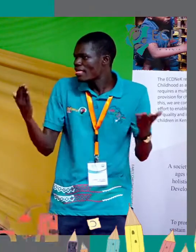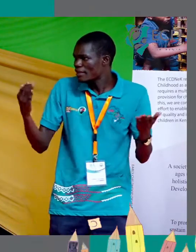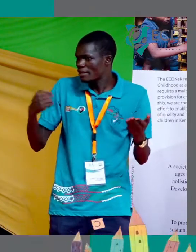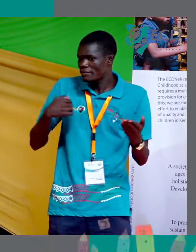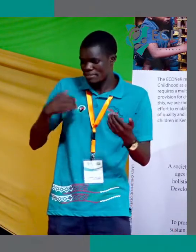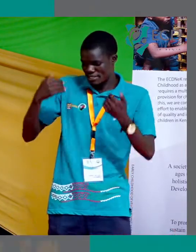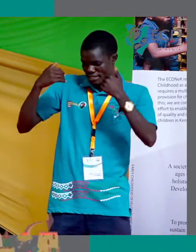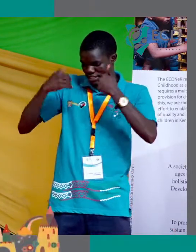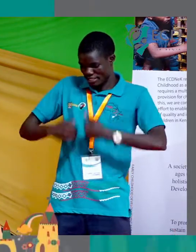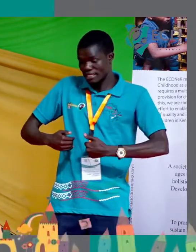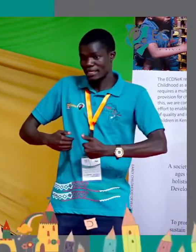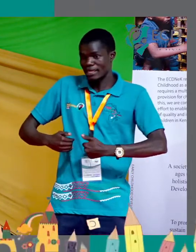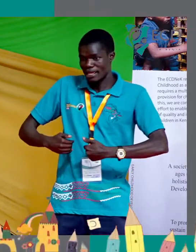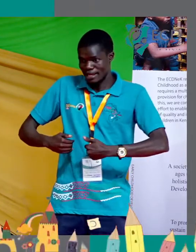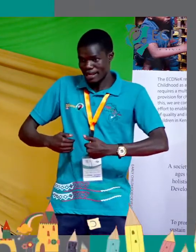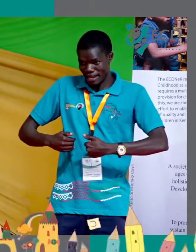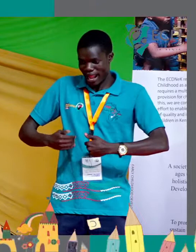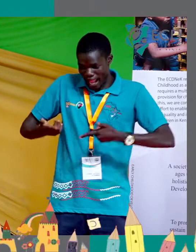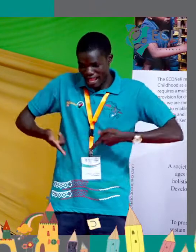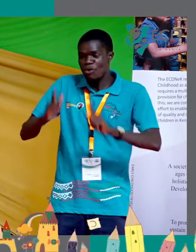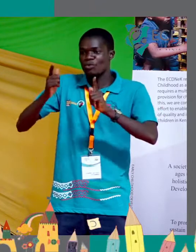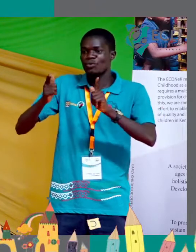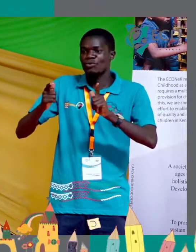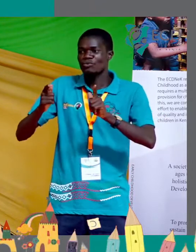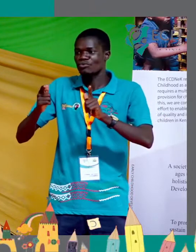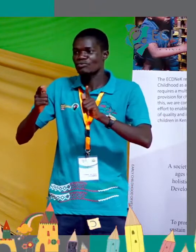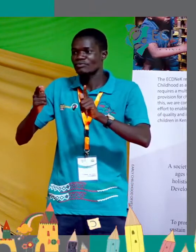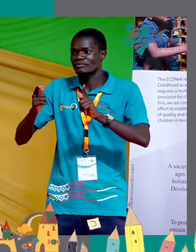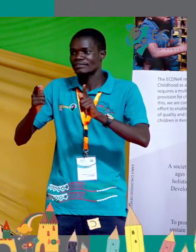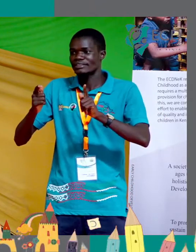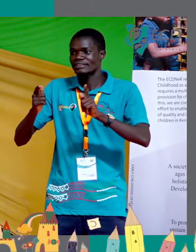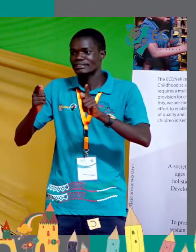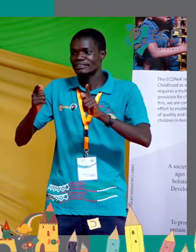here legally. And I should also say that